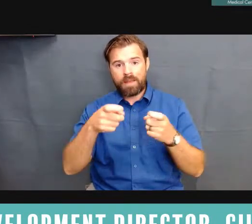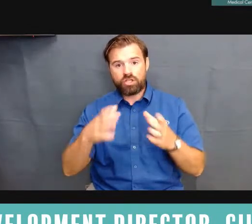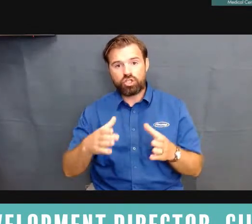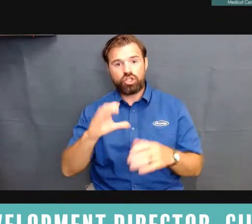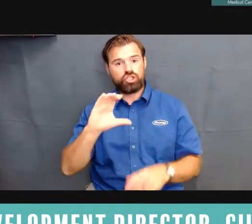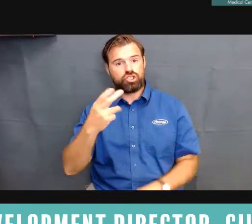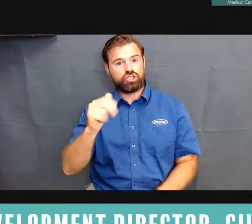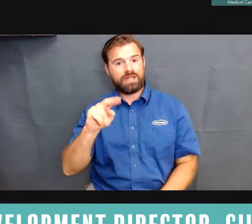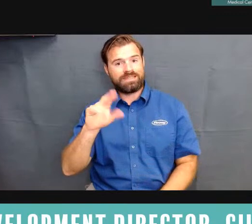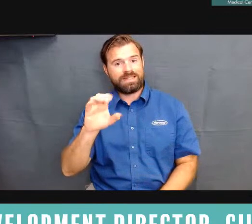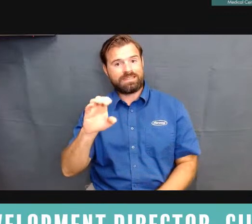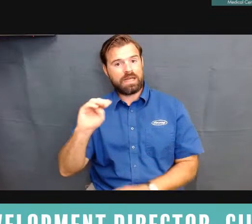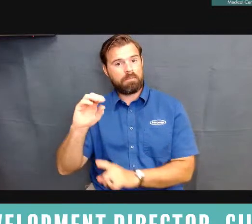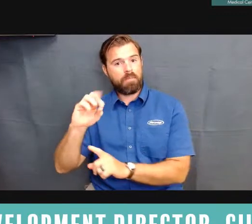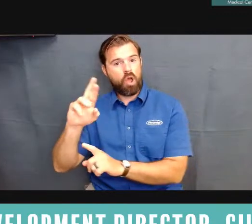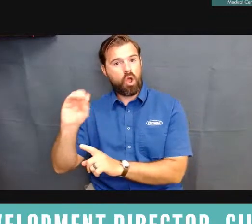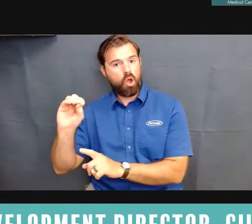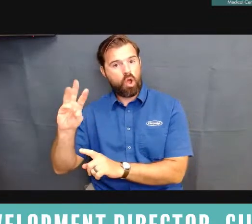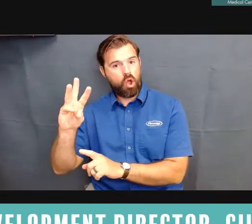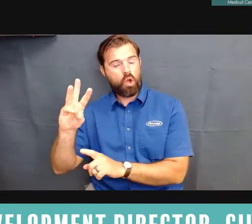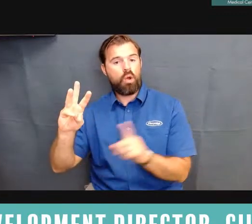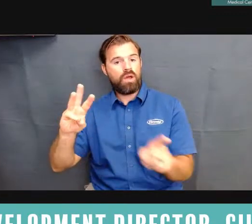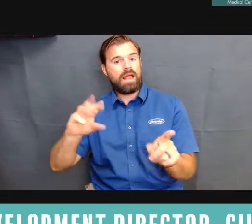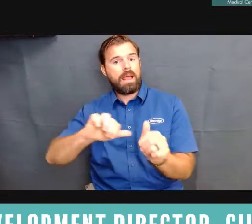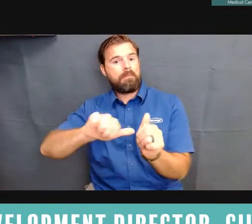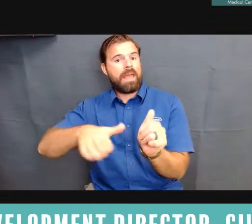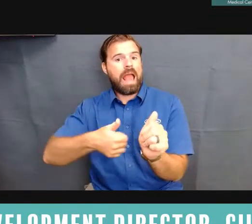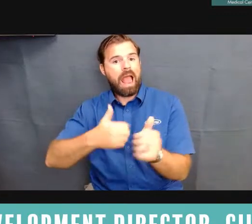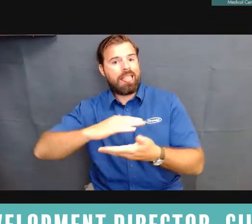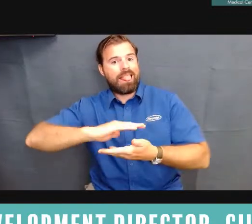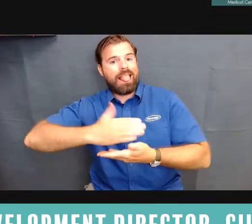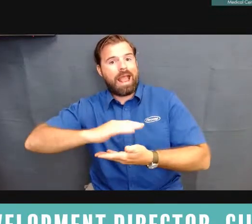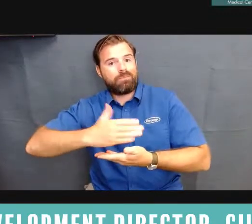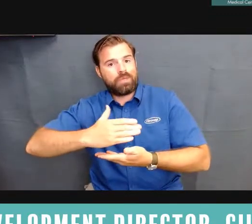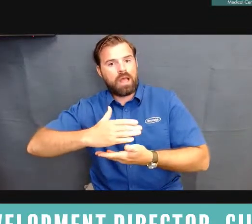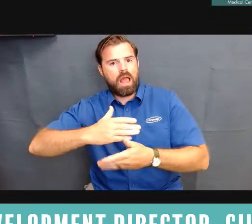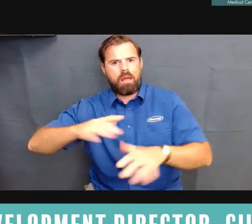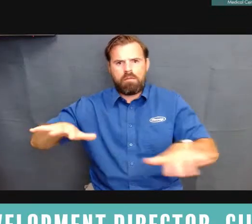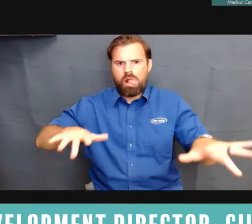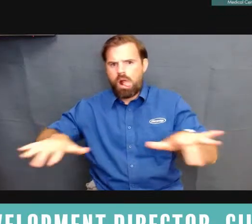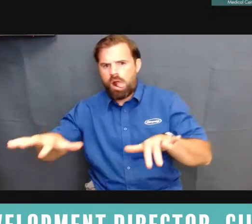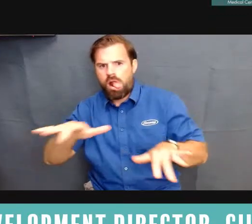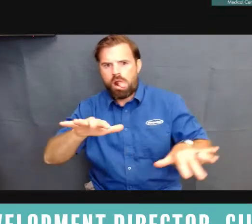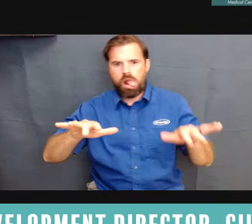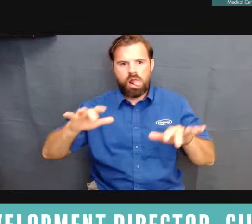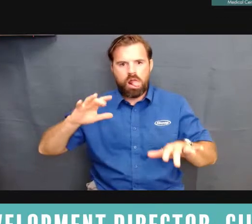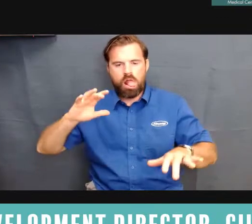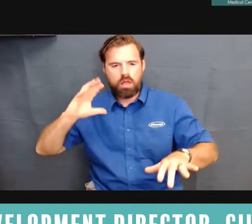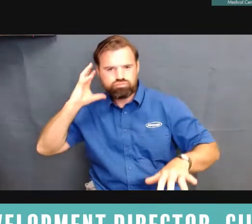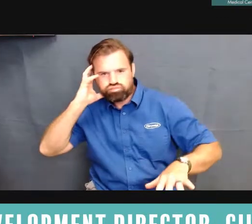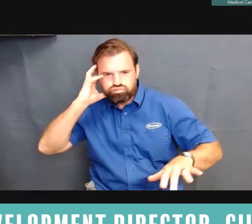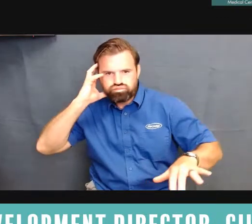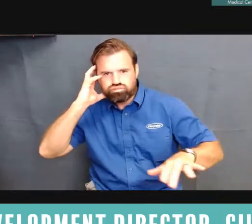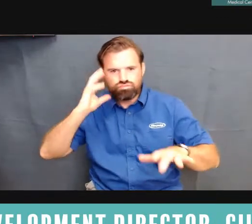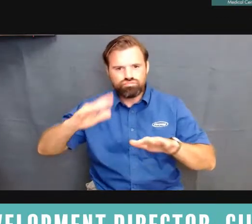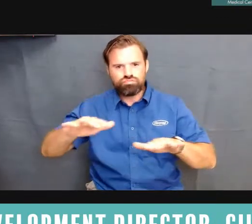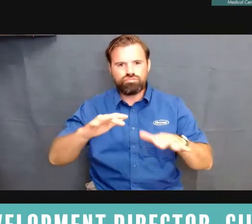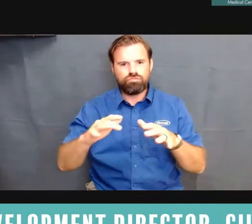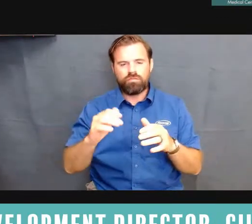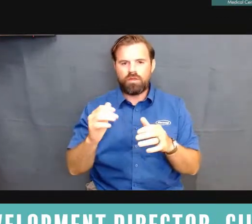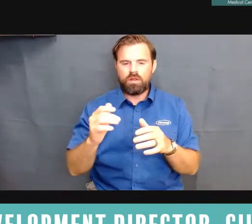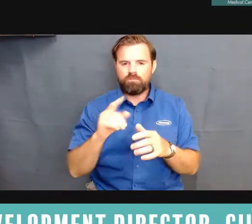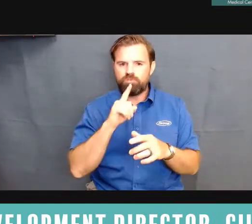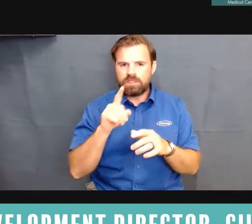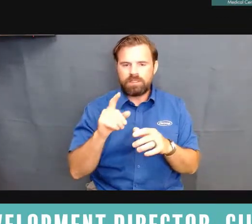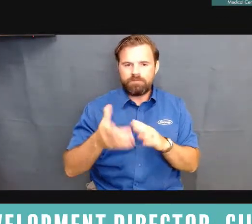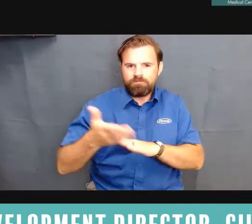Chance Morrow, is behind the laptop and doing all of our sound and audio. He has been